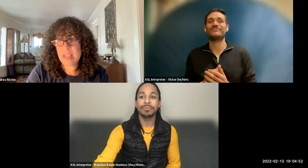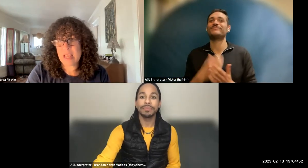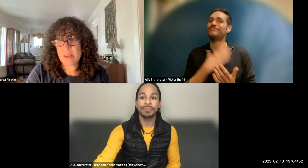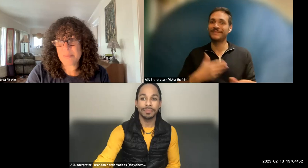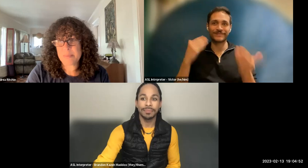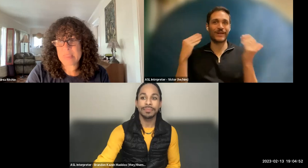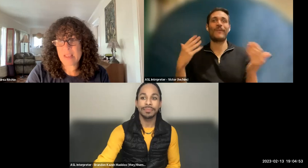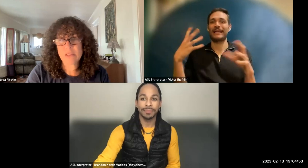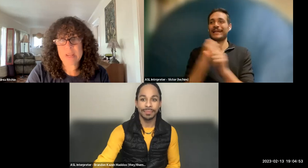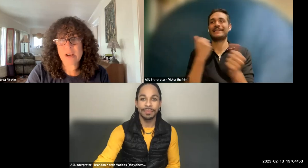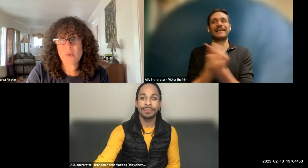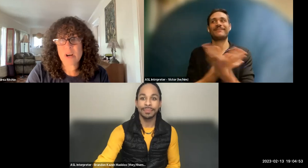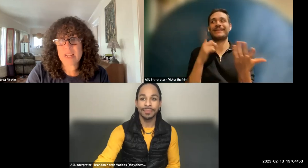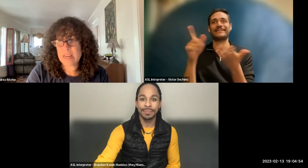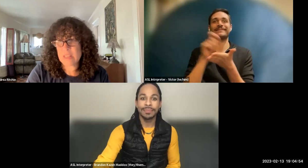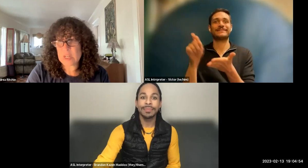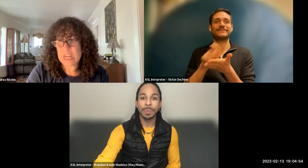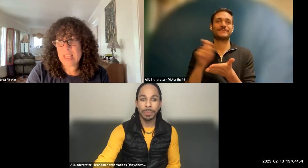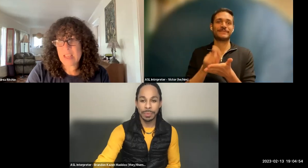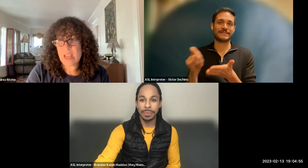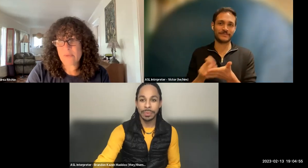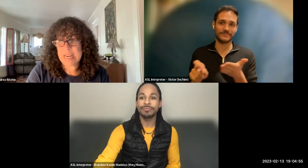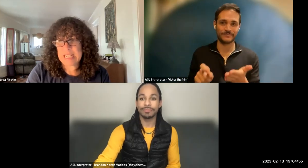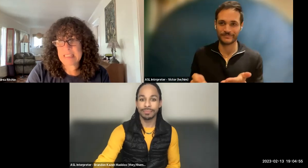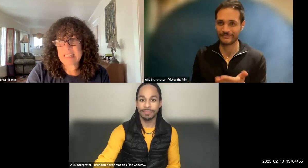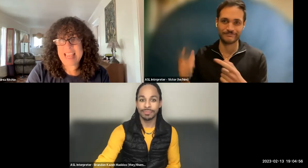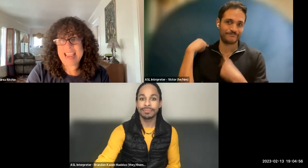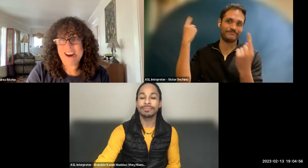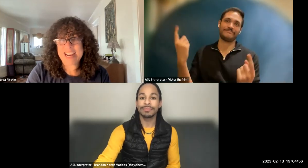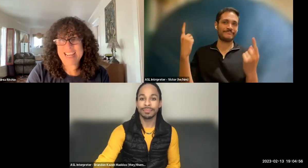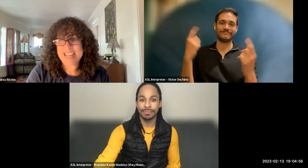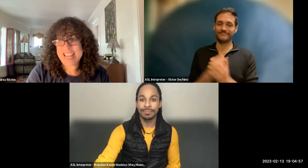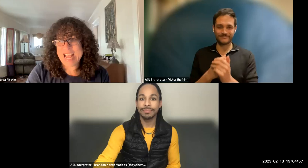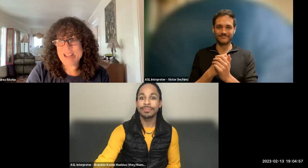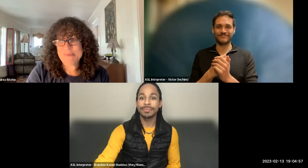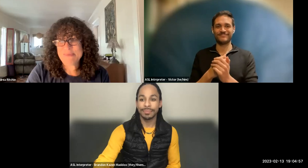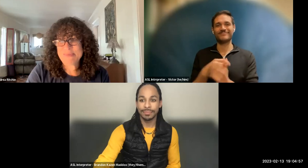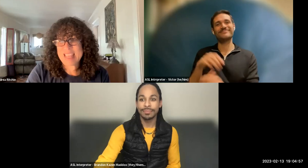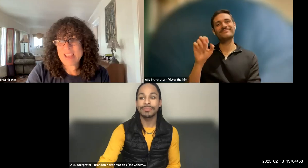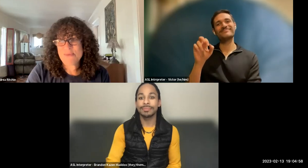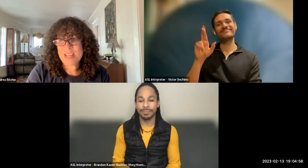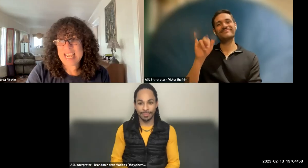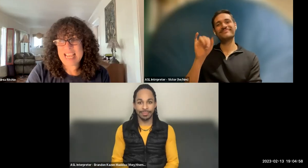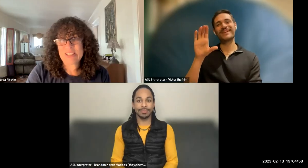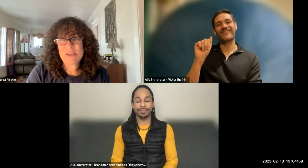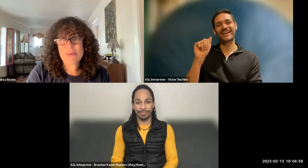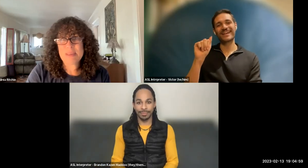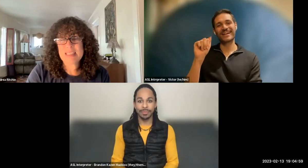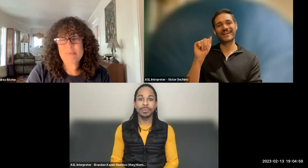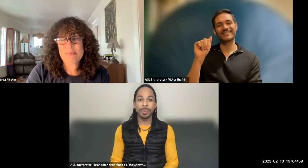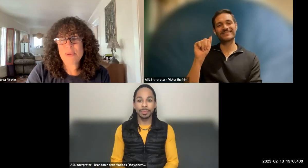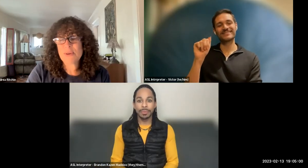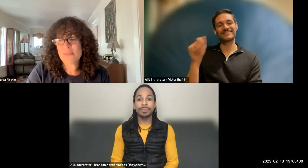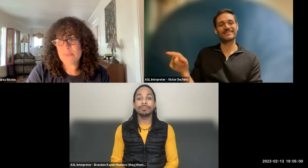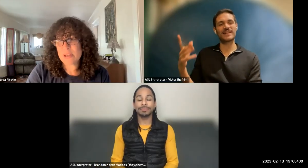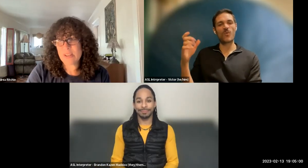but also care work and other writings. Erica, wanted to ask you, I mean,